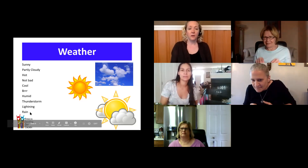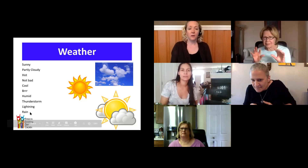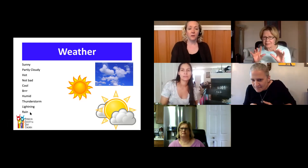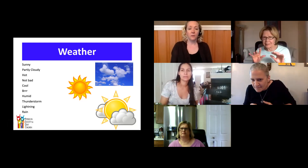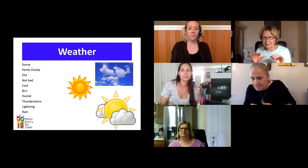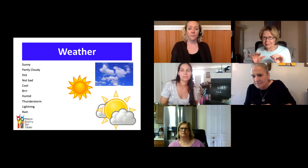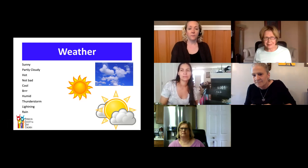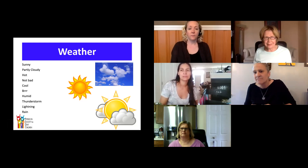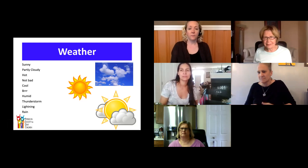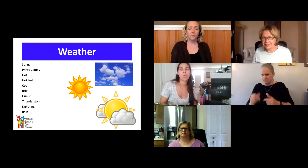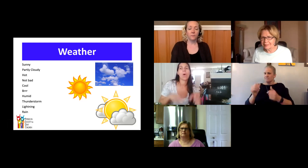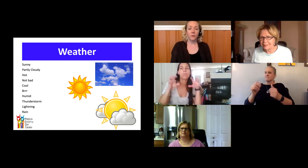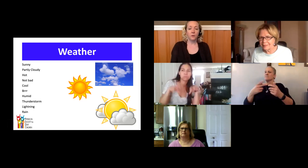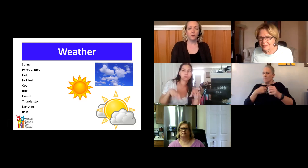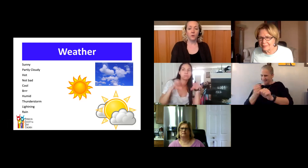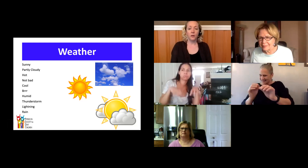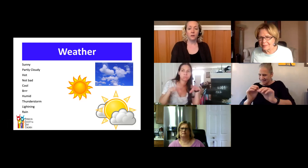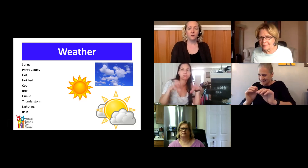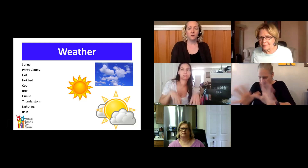Okay, rain.